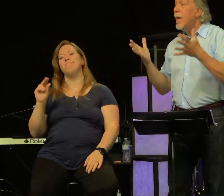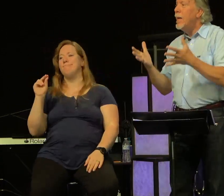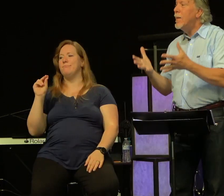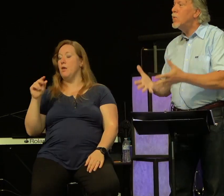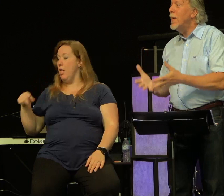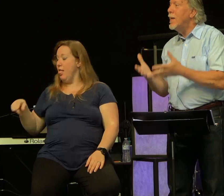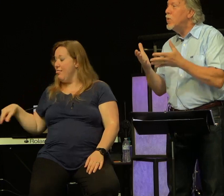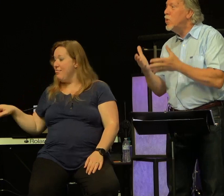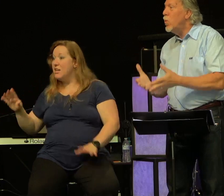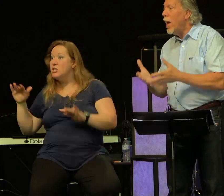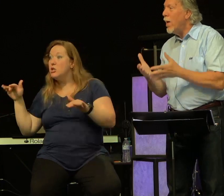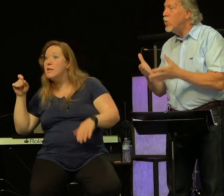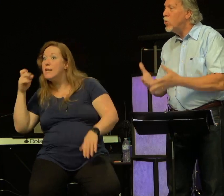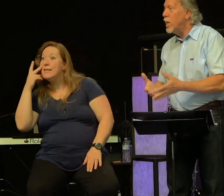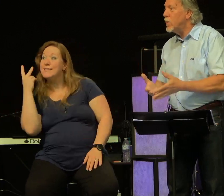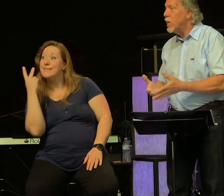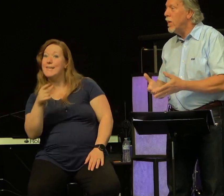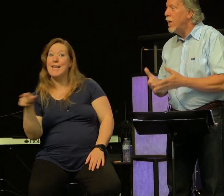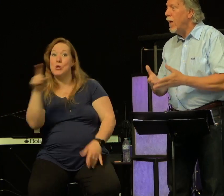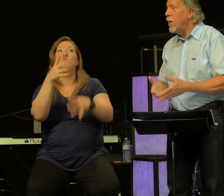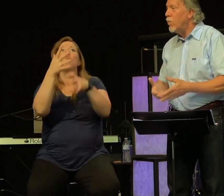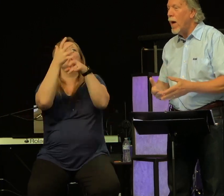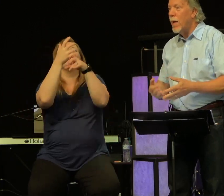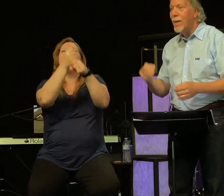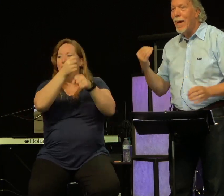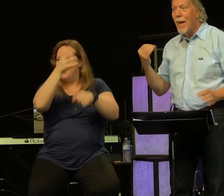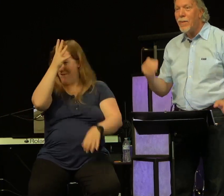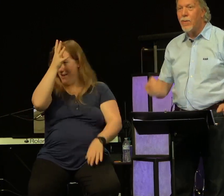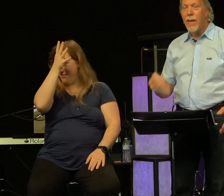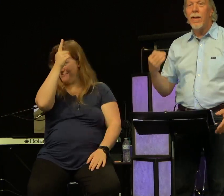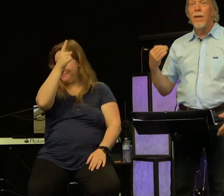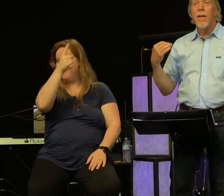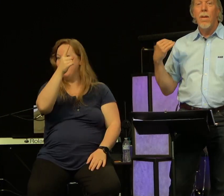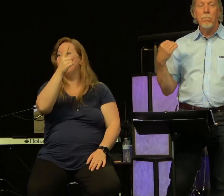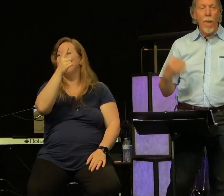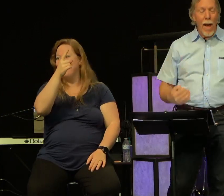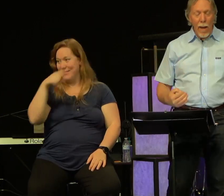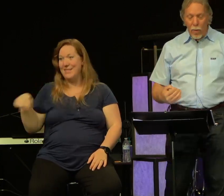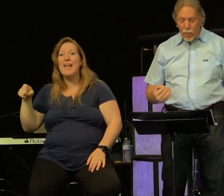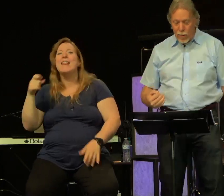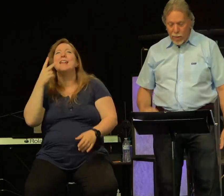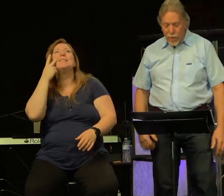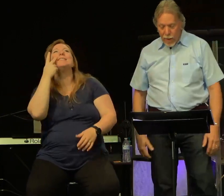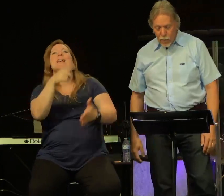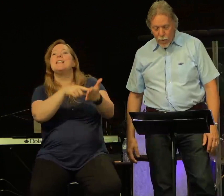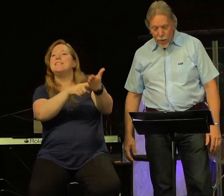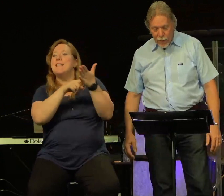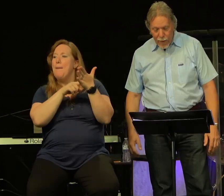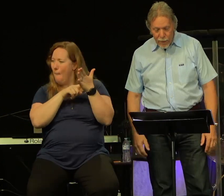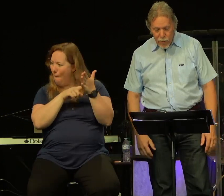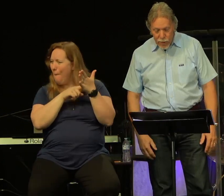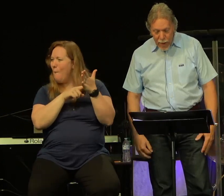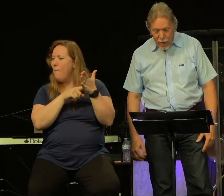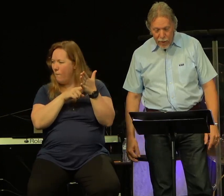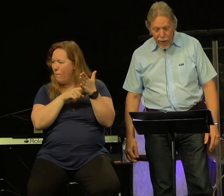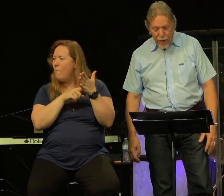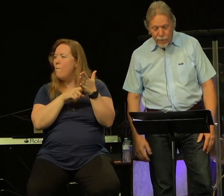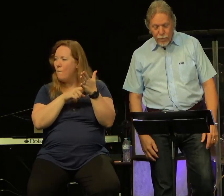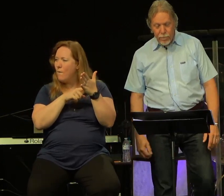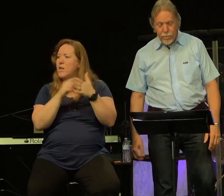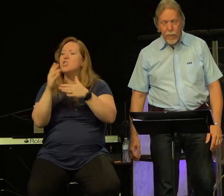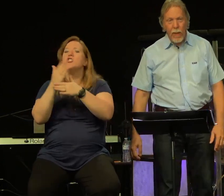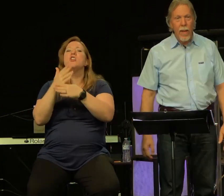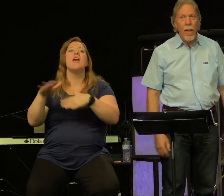They need to see that you have trust in the Father. They need to see it modeled in front of them. Share your